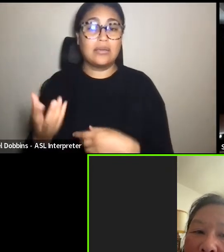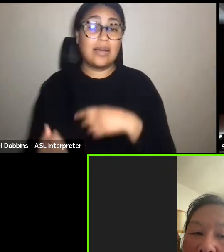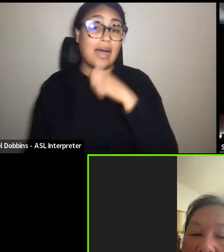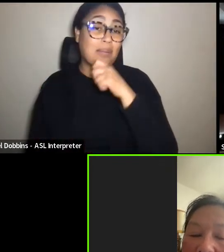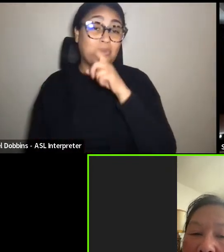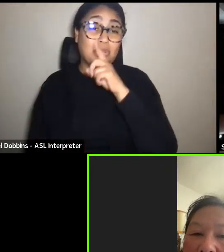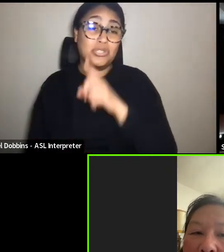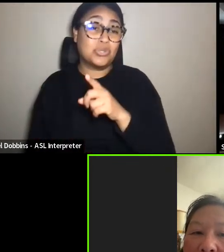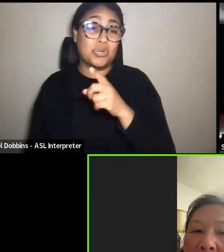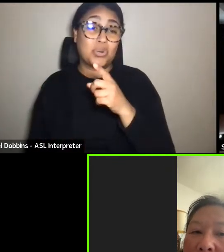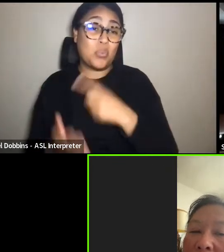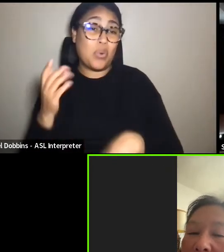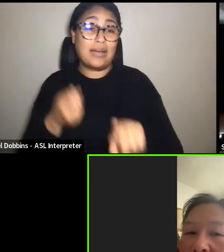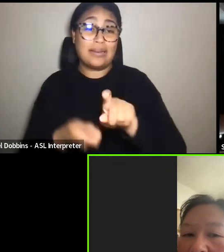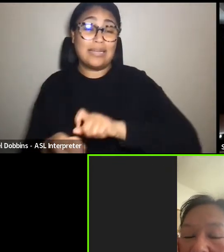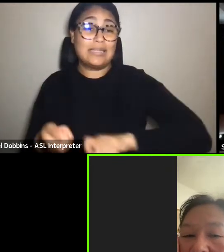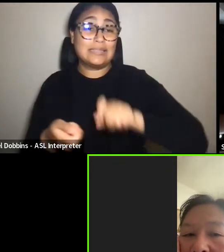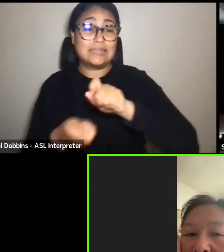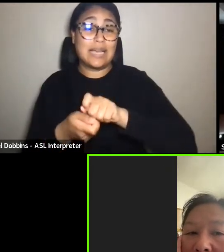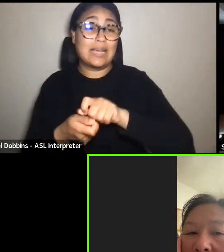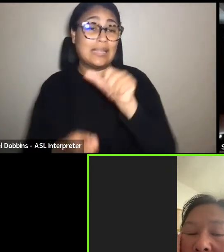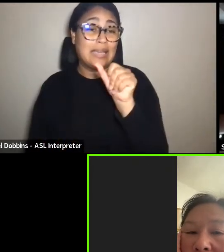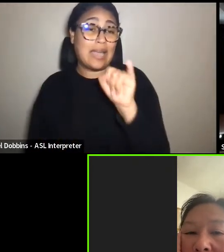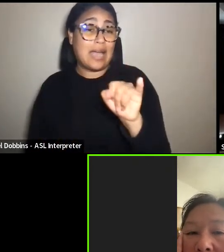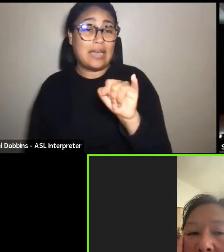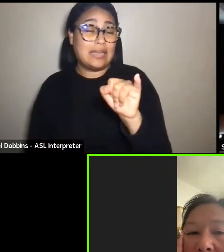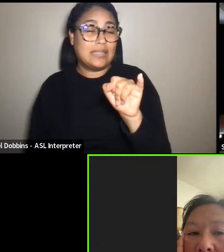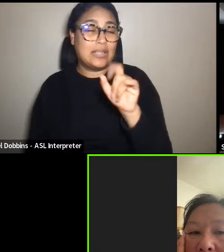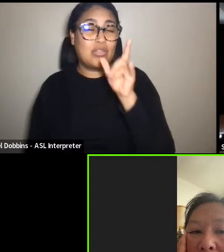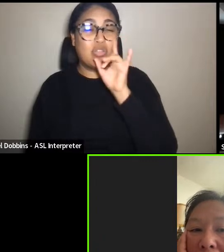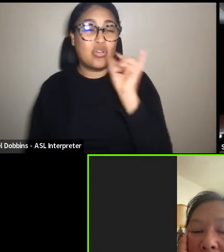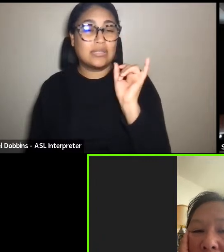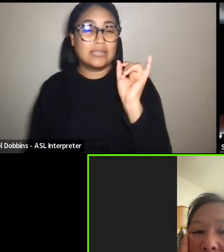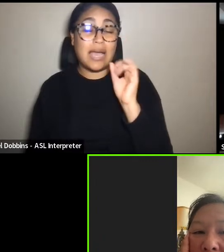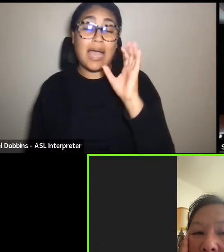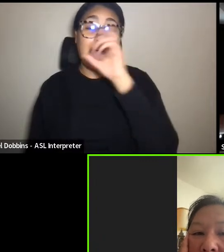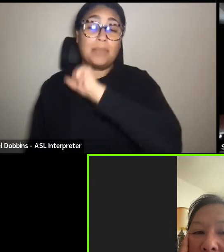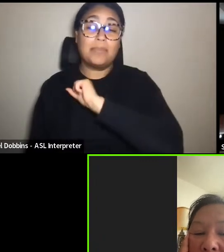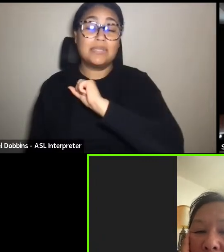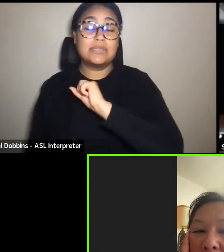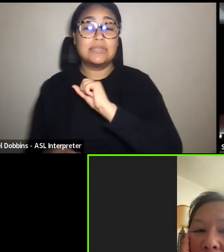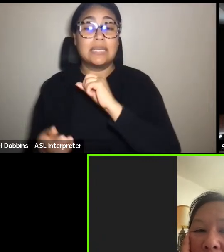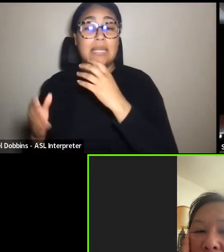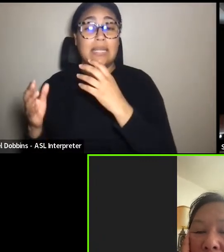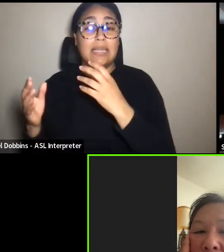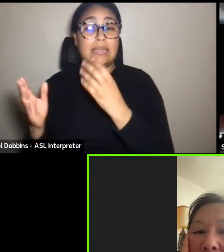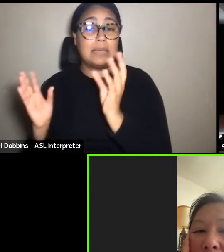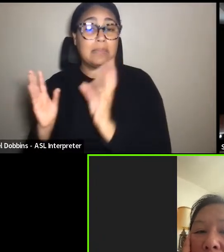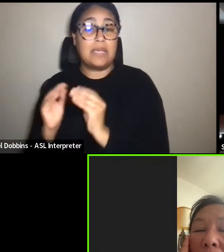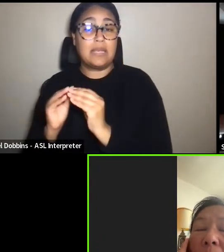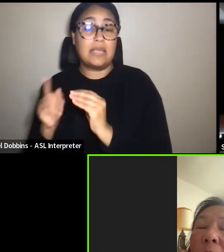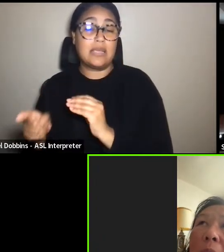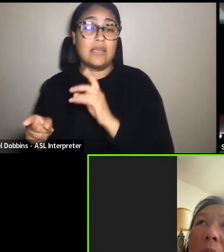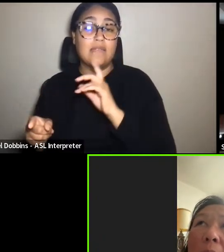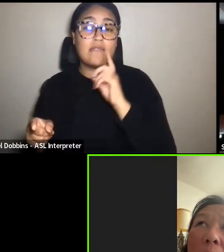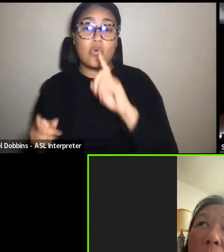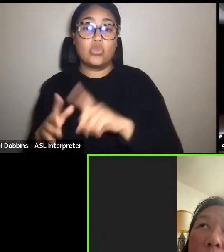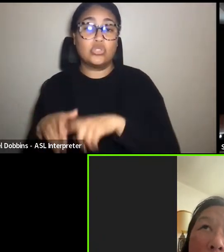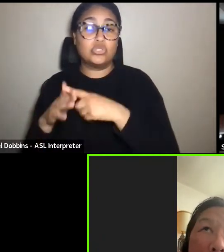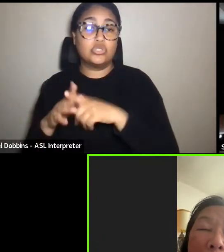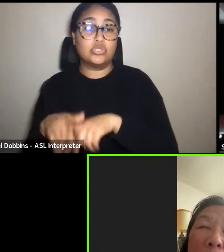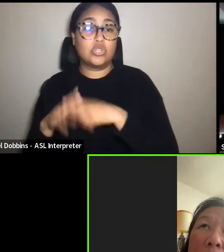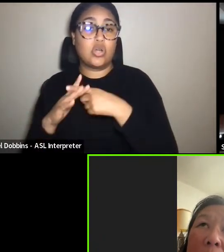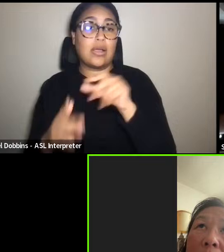this point. I kind of missed the first half of the meeting. But that's my comments on that. And then for